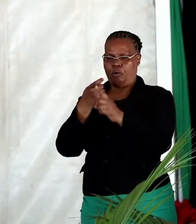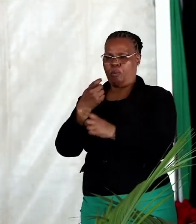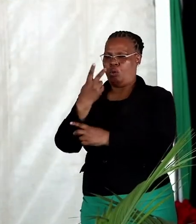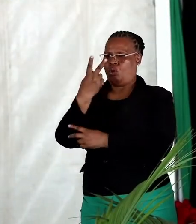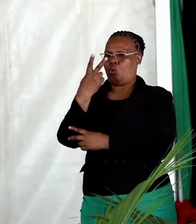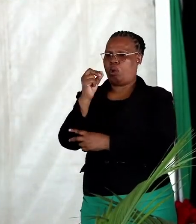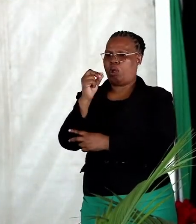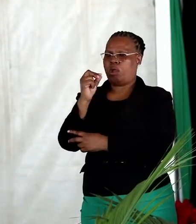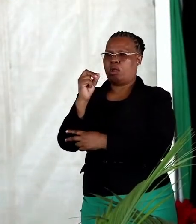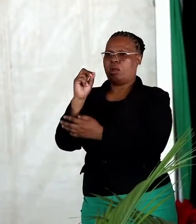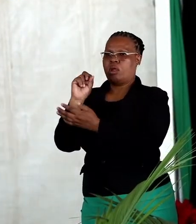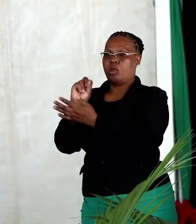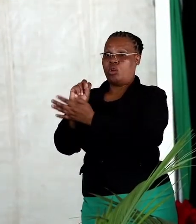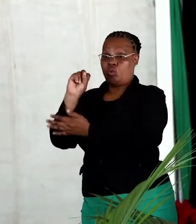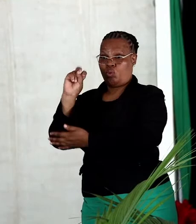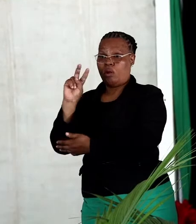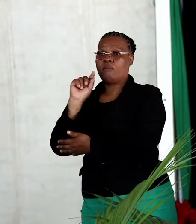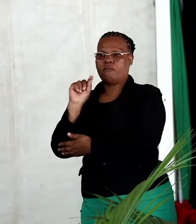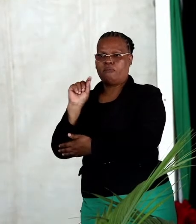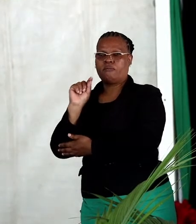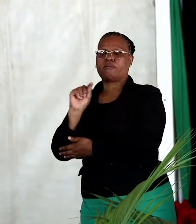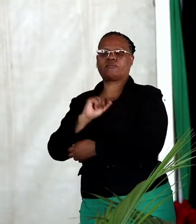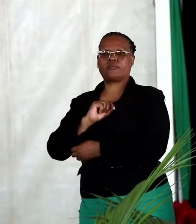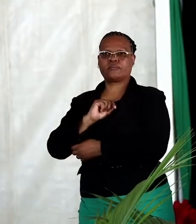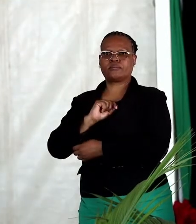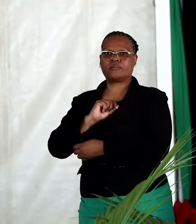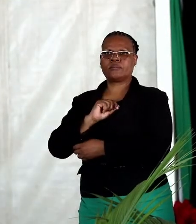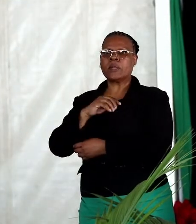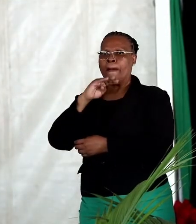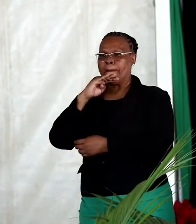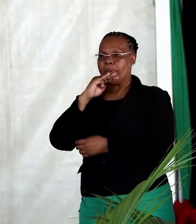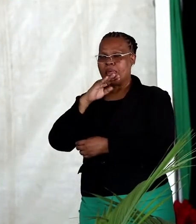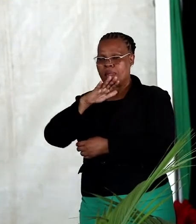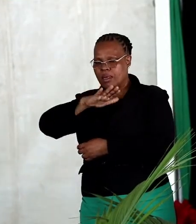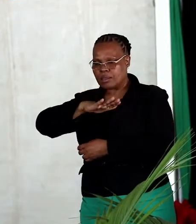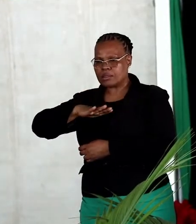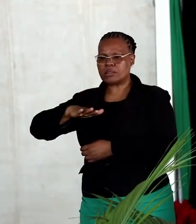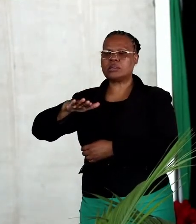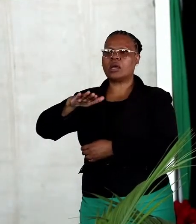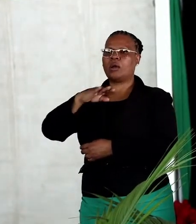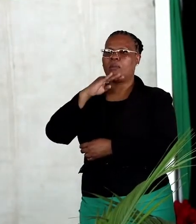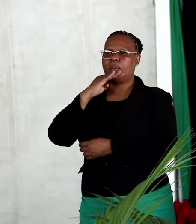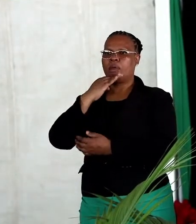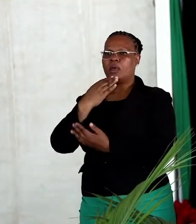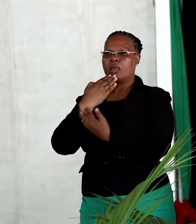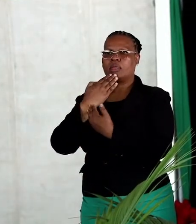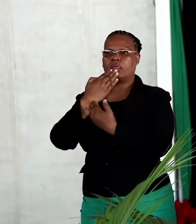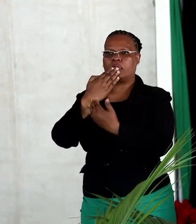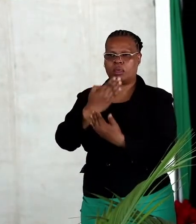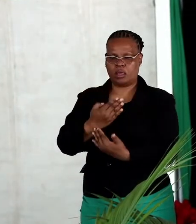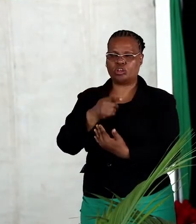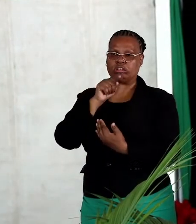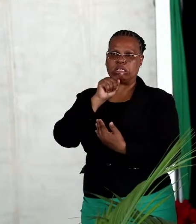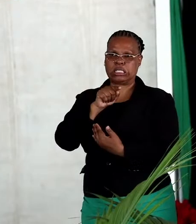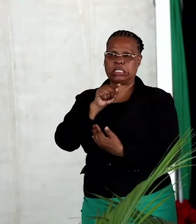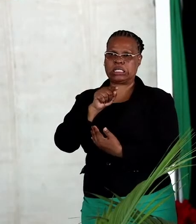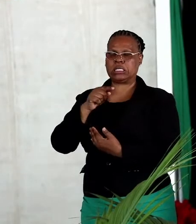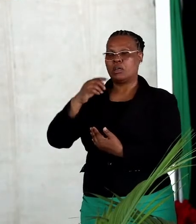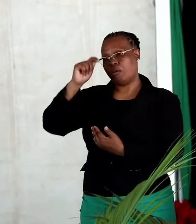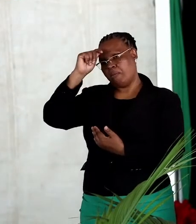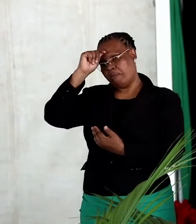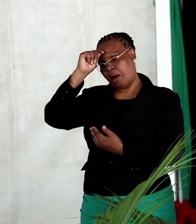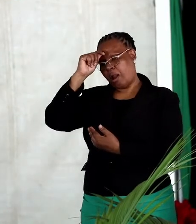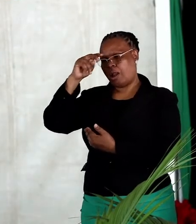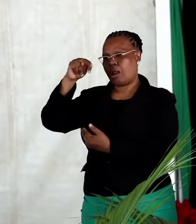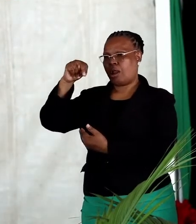2012. The Bhisho Massacre Foundation wish to thank Mr. Ngono, the chairperson of the